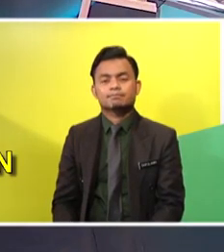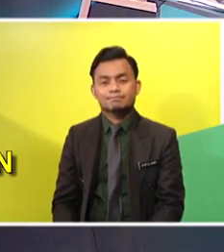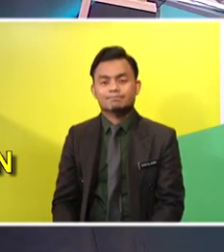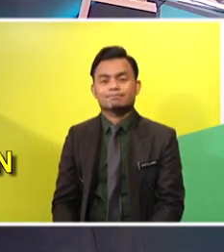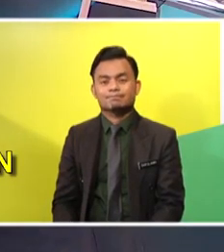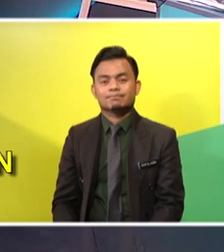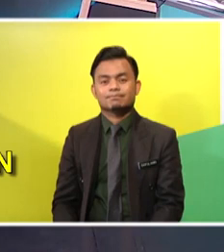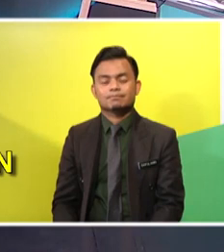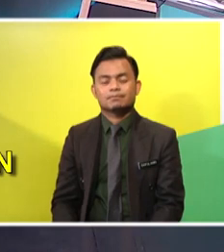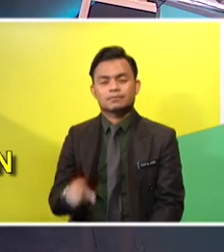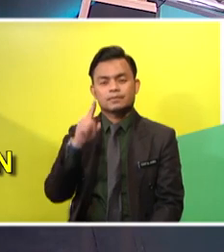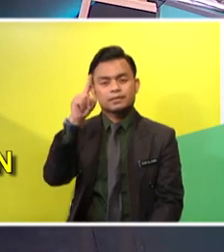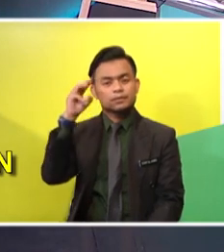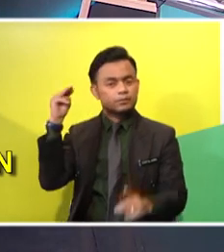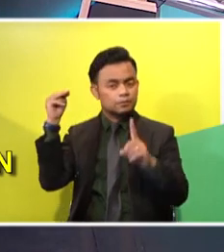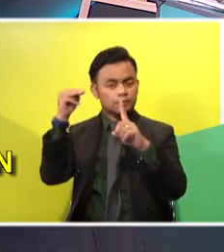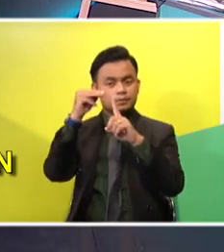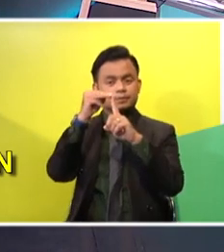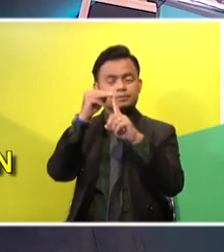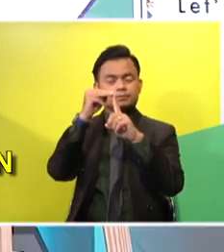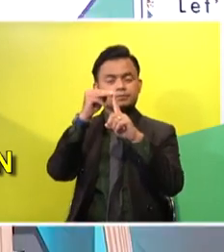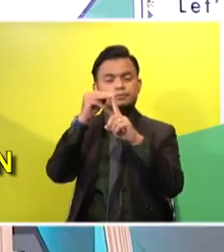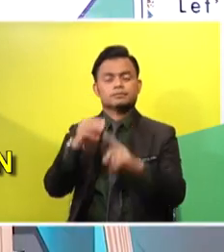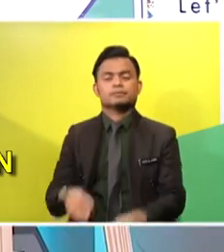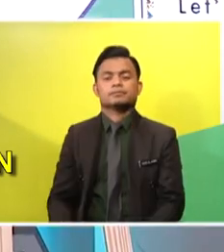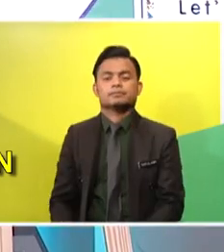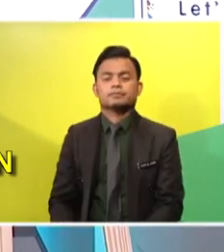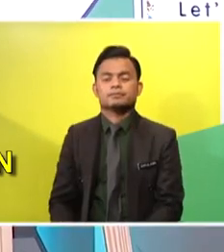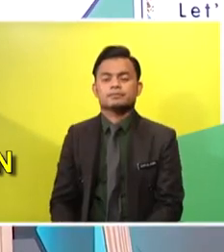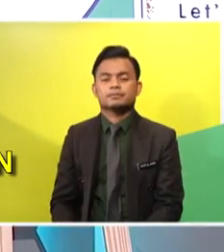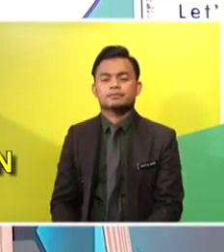Peng Peng gets one star. One star for you.